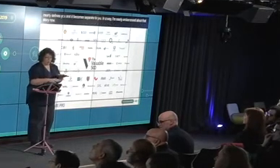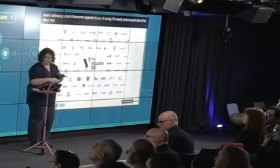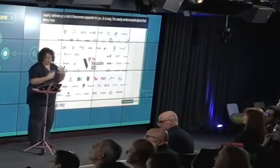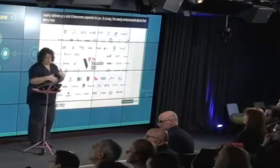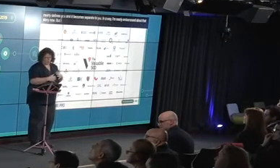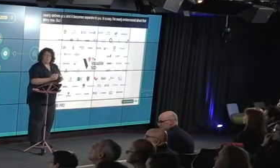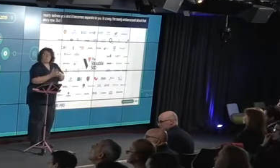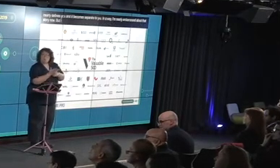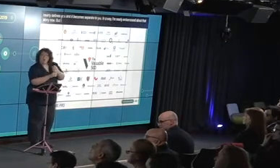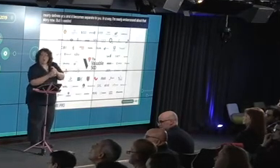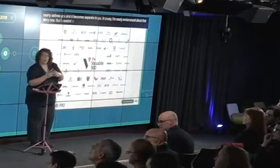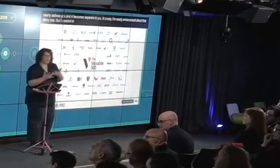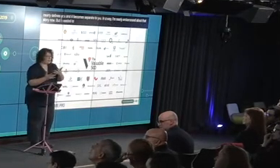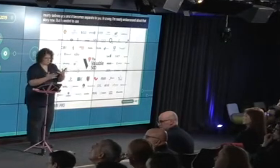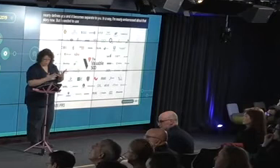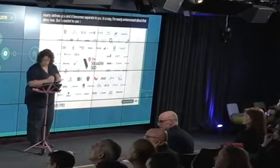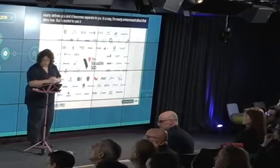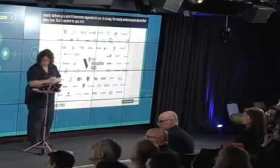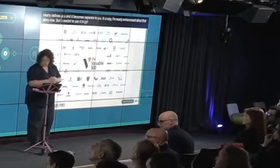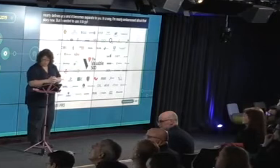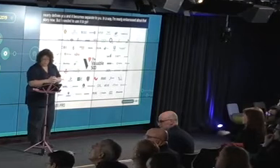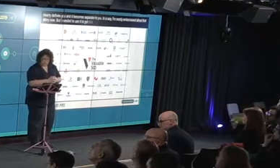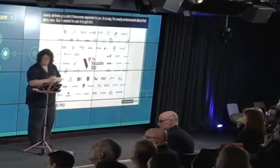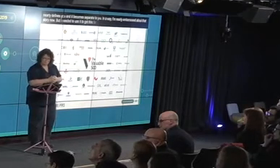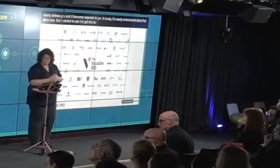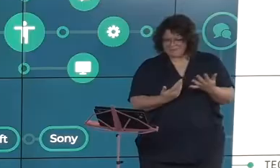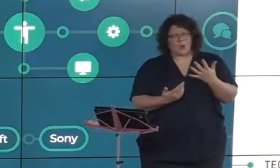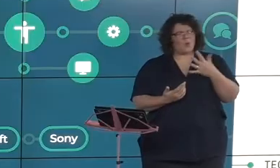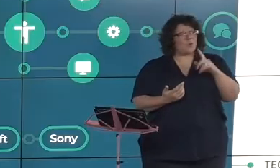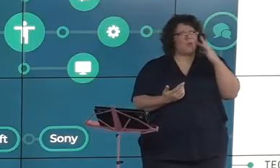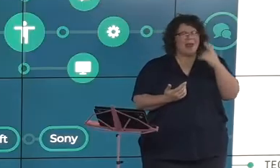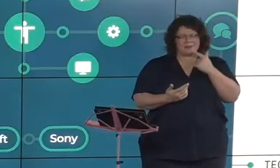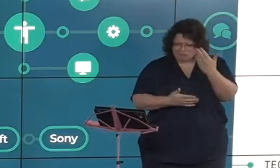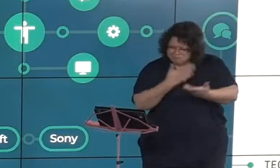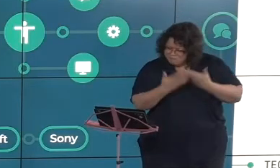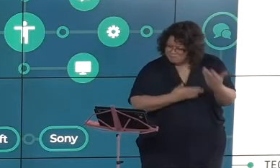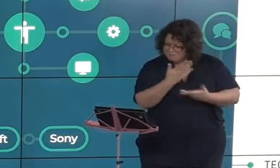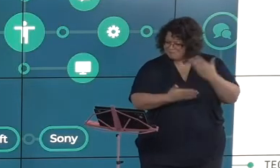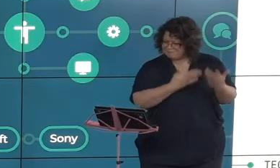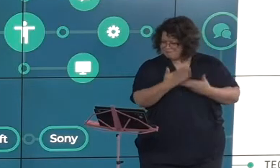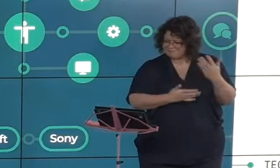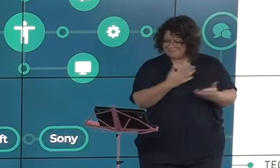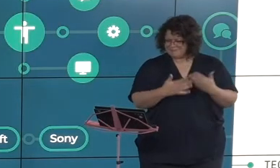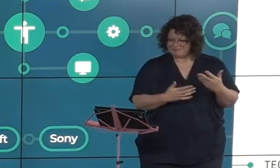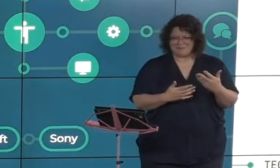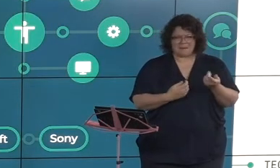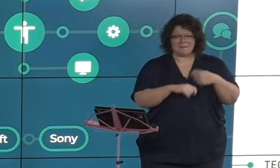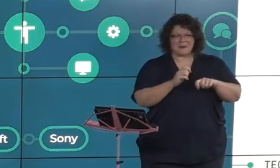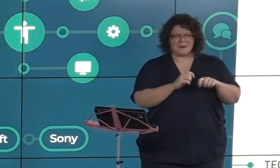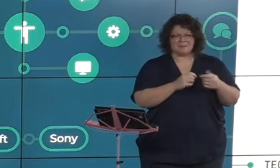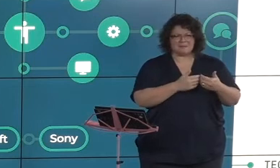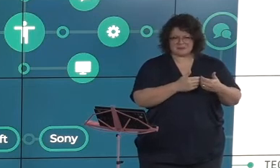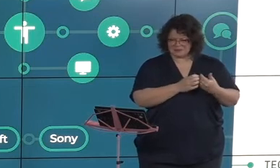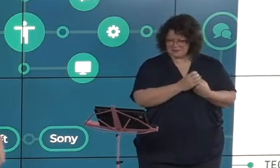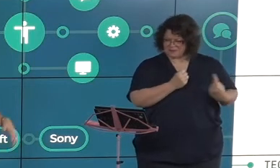to use it to get this far. But in 2010, I did my TED Talk, and Sheryl Sandberg was on the stage as well. She was a few before